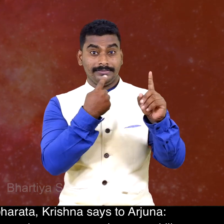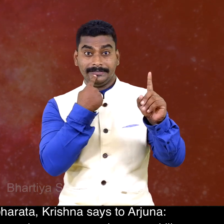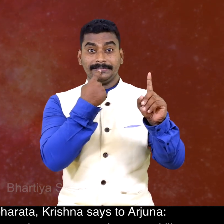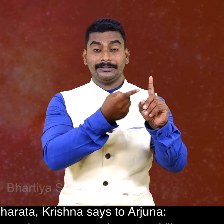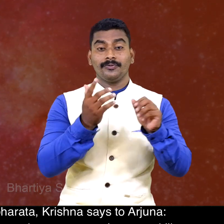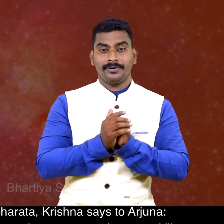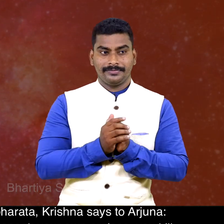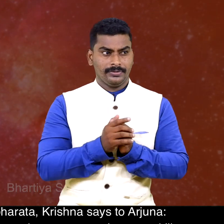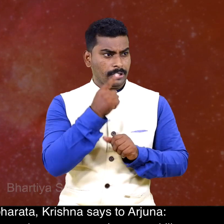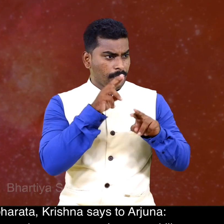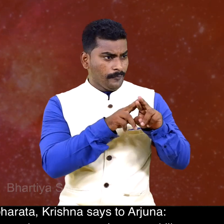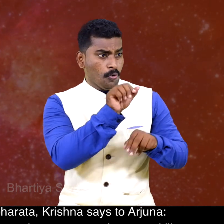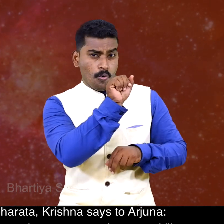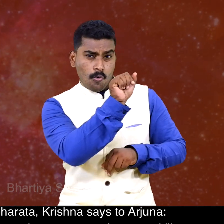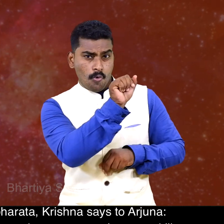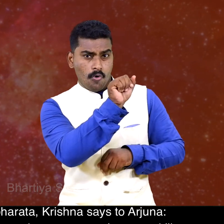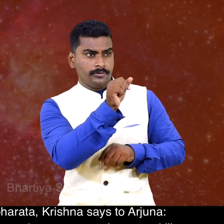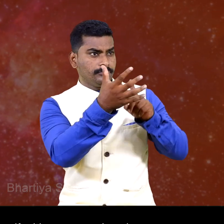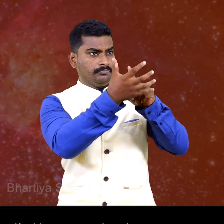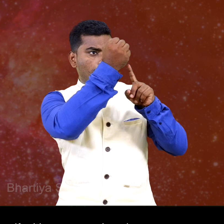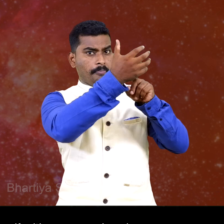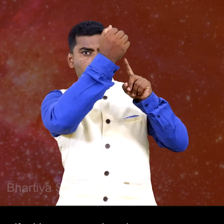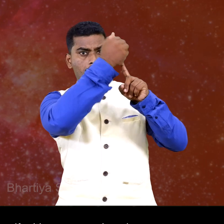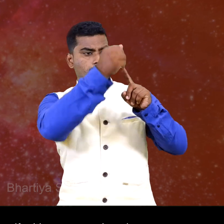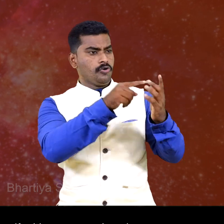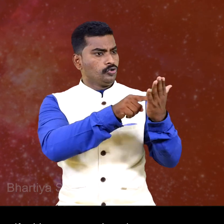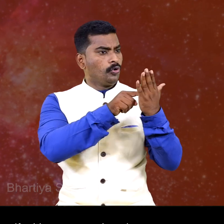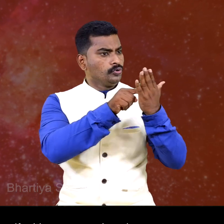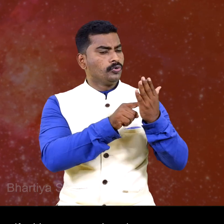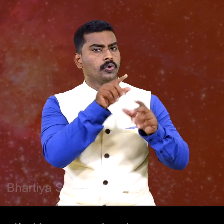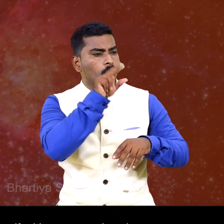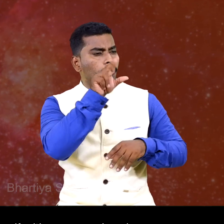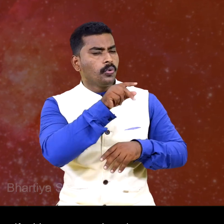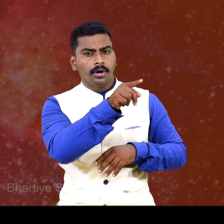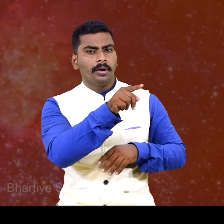own praises, you kill yourself with your own hands."